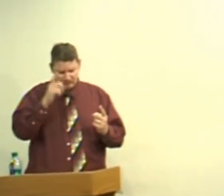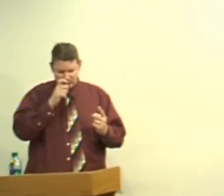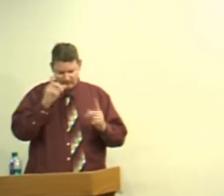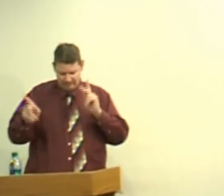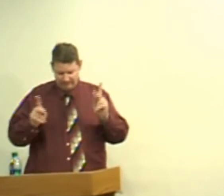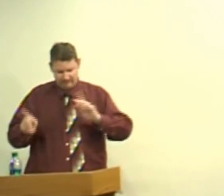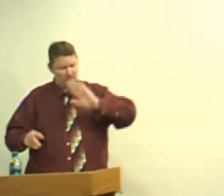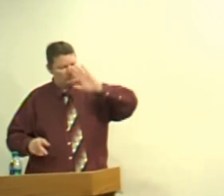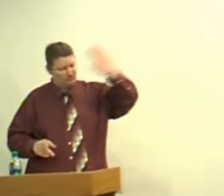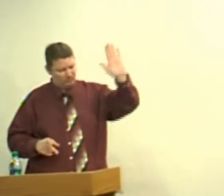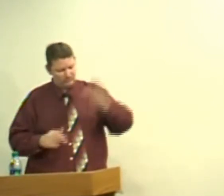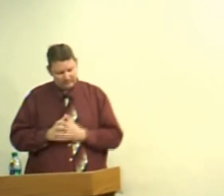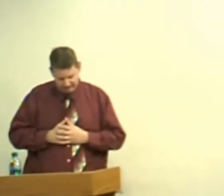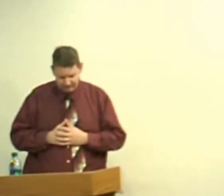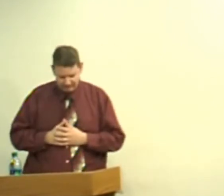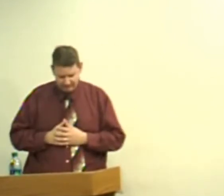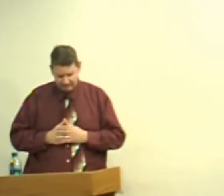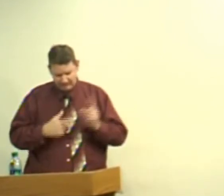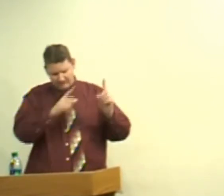you know us, and you know your people.